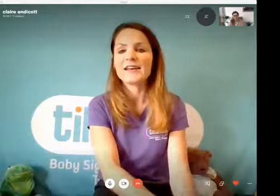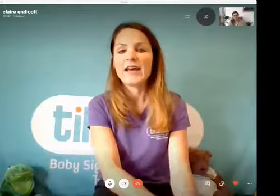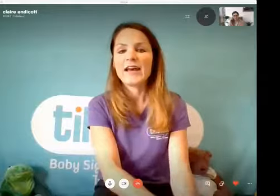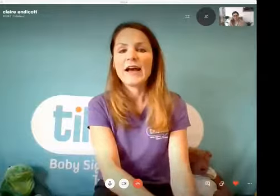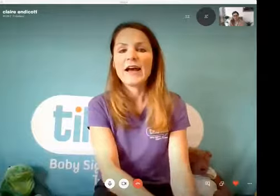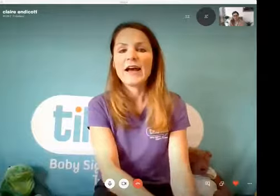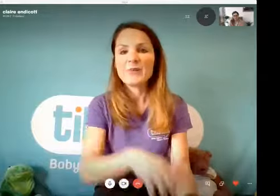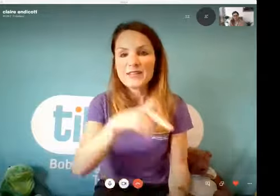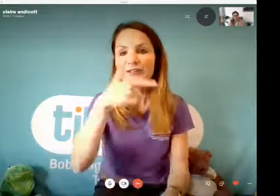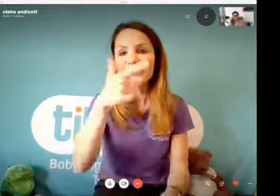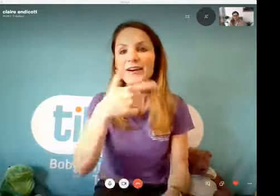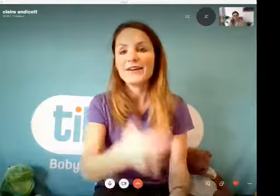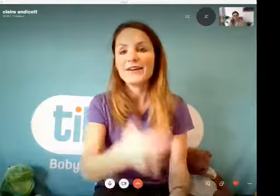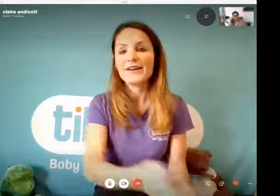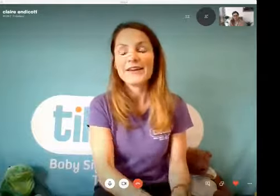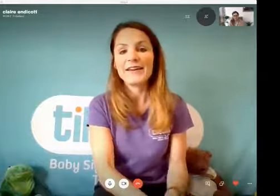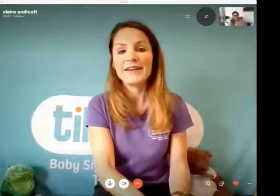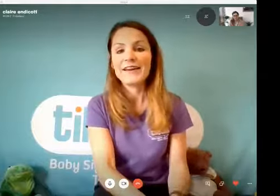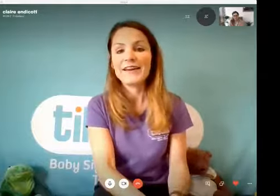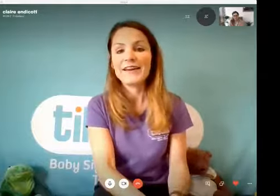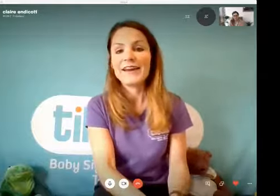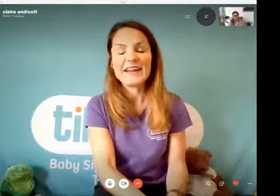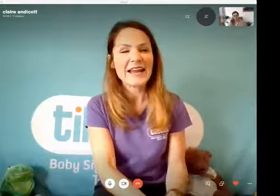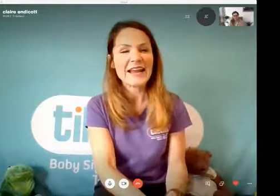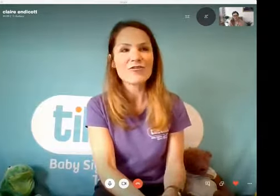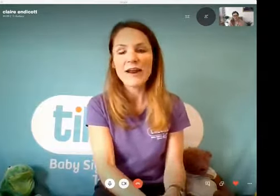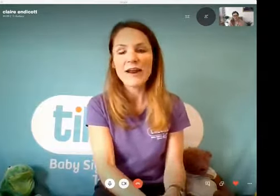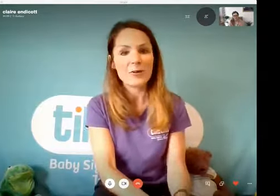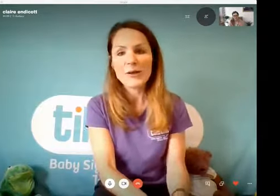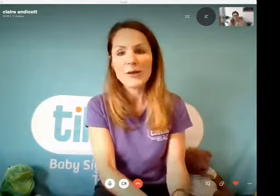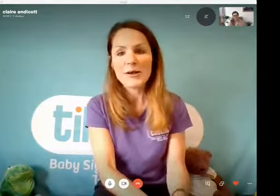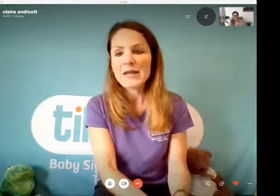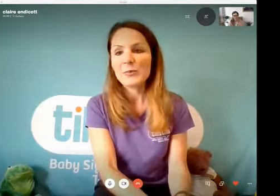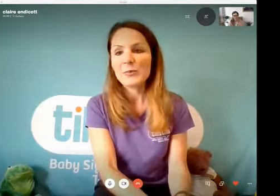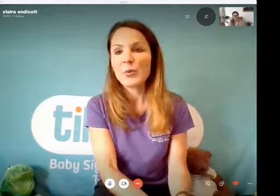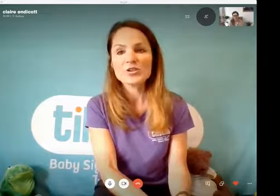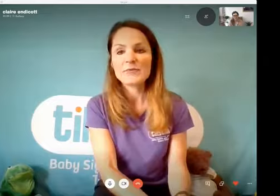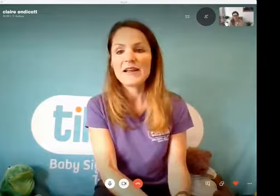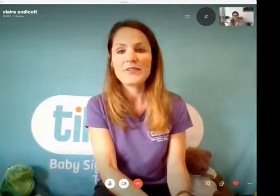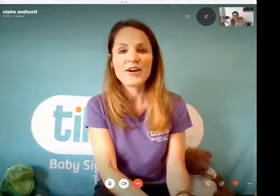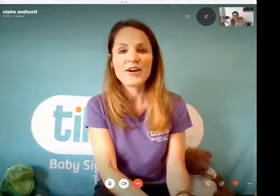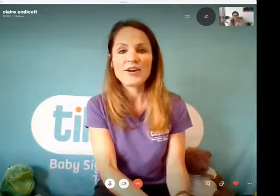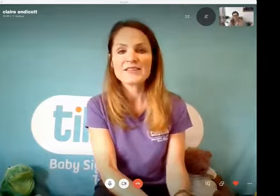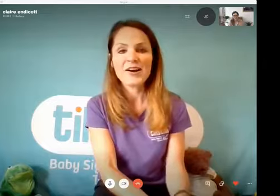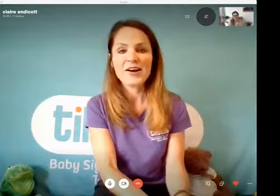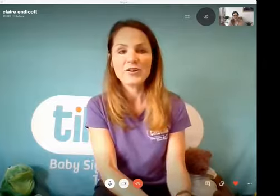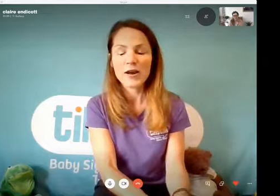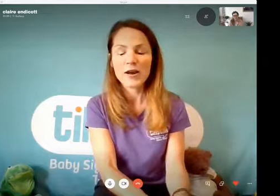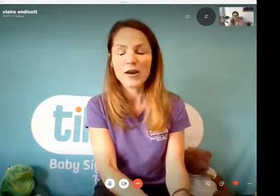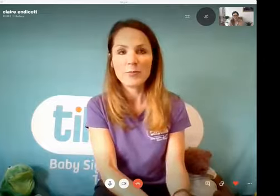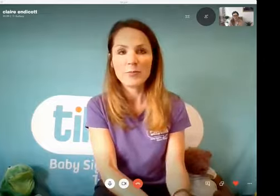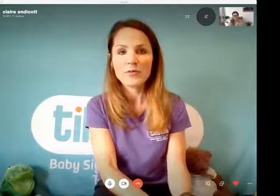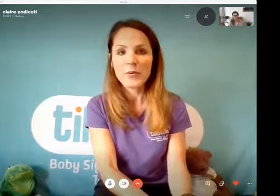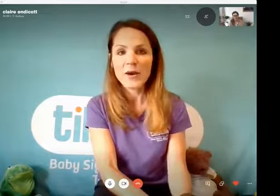it's good fun, learning. It's incredible watching them make the first sign. You're like blown away by it, because you don't